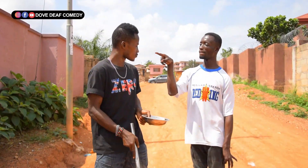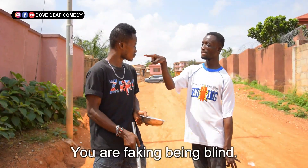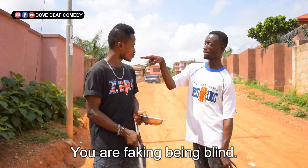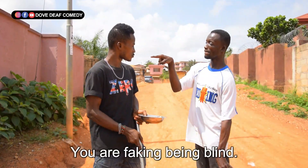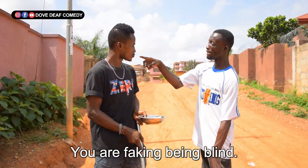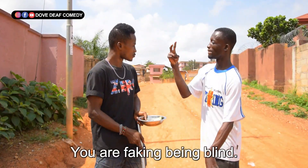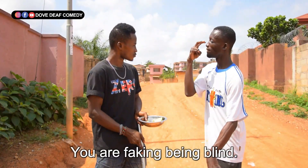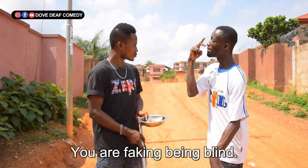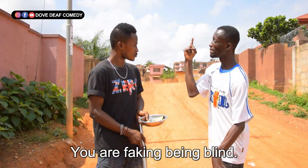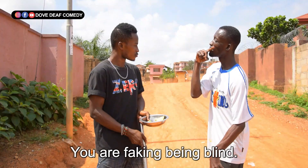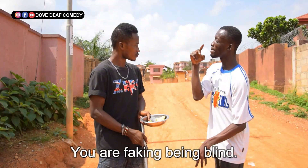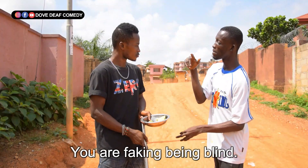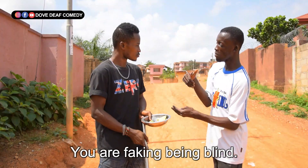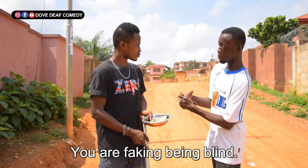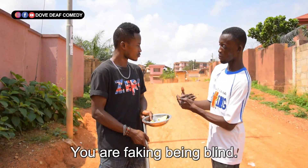You are faking being blind.